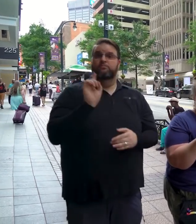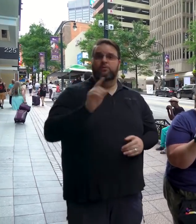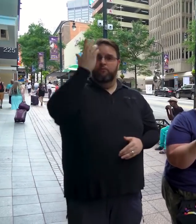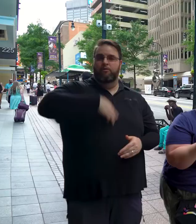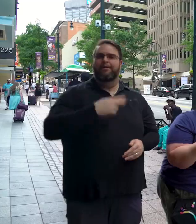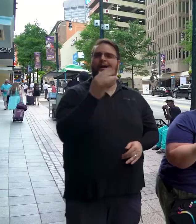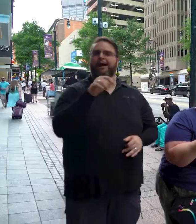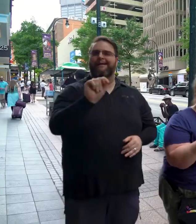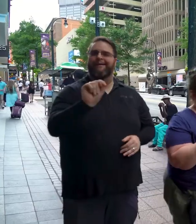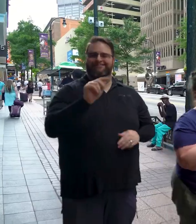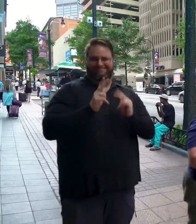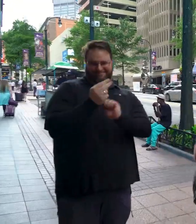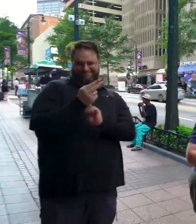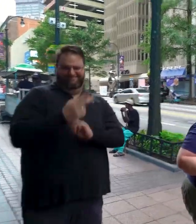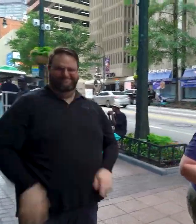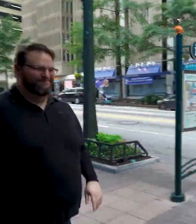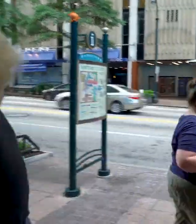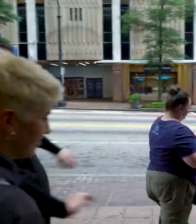the front of the Hyatt.